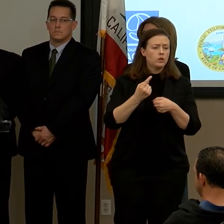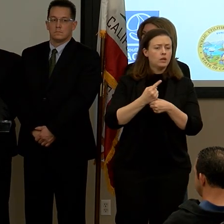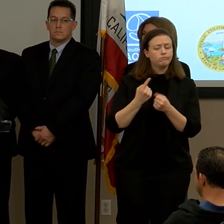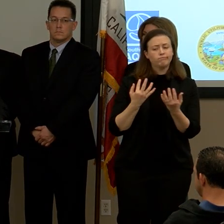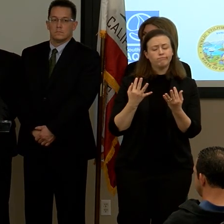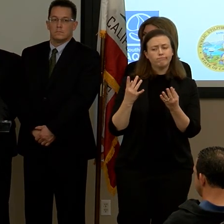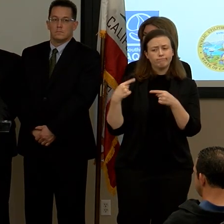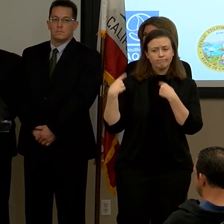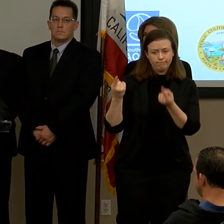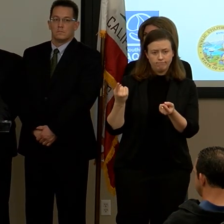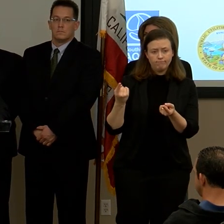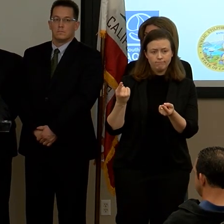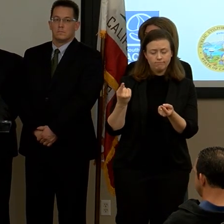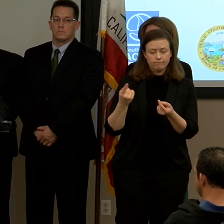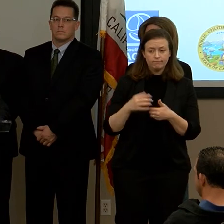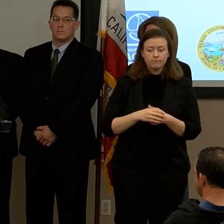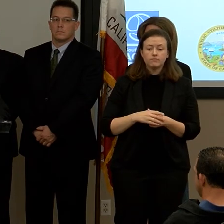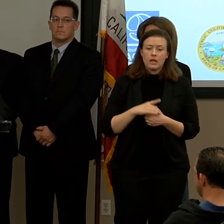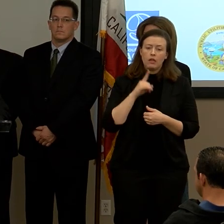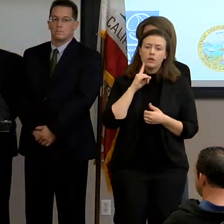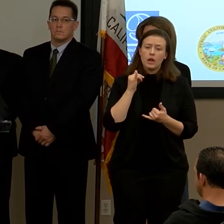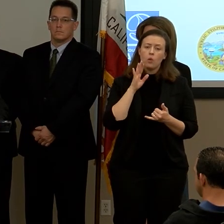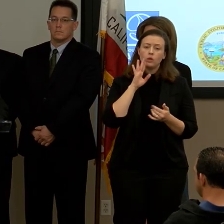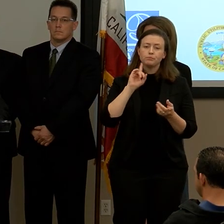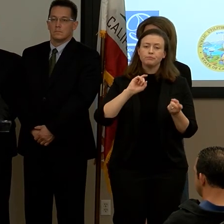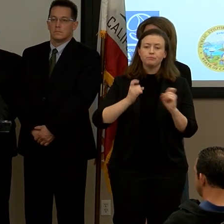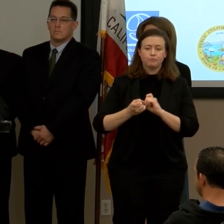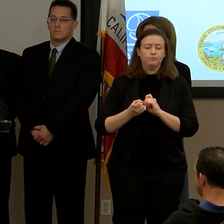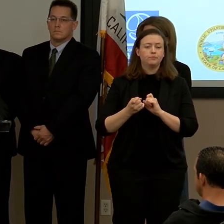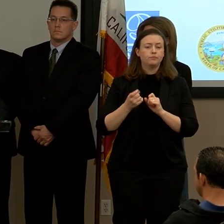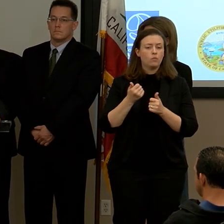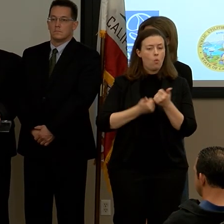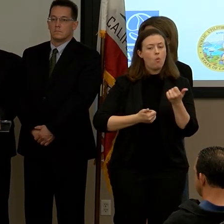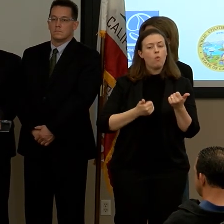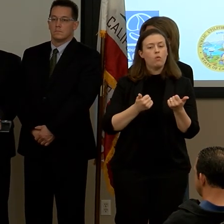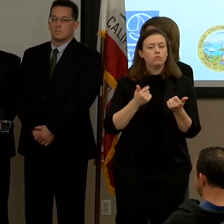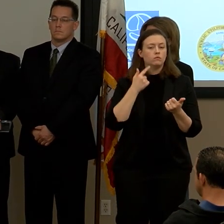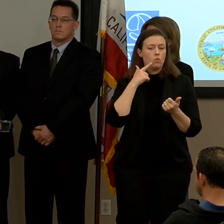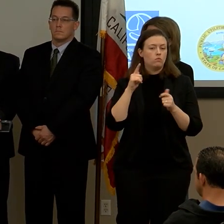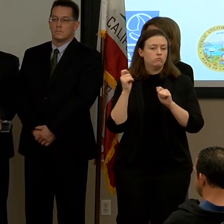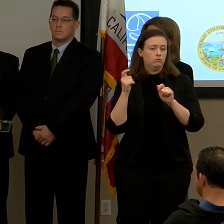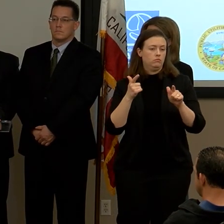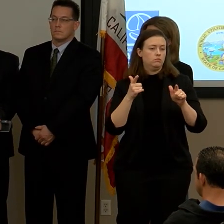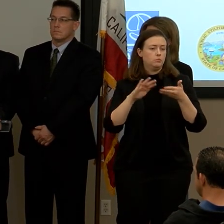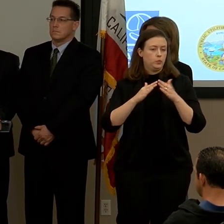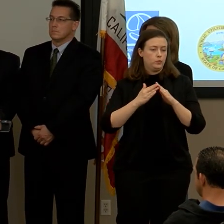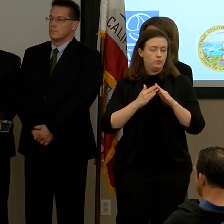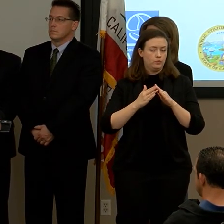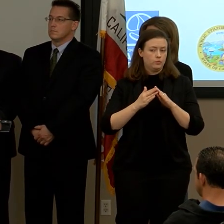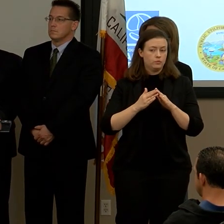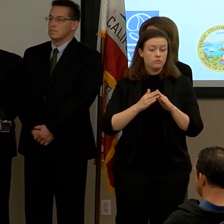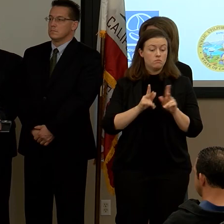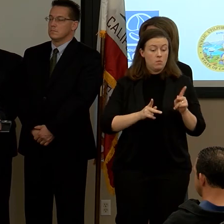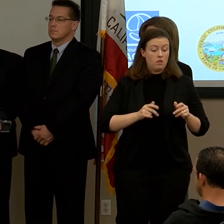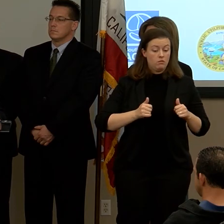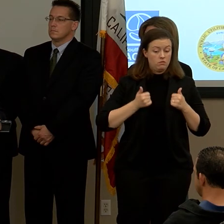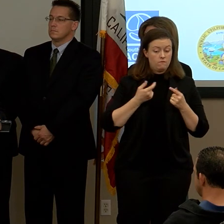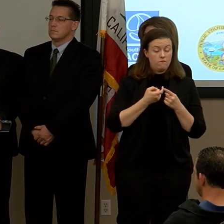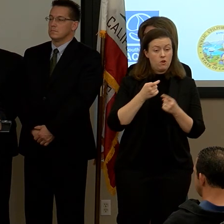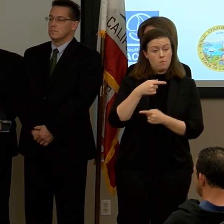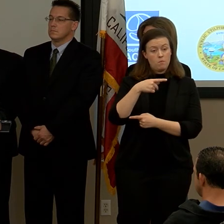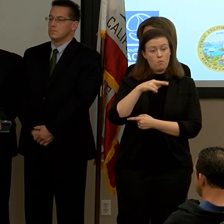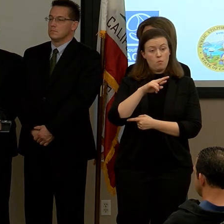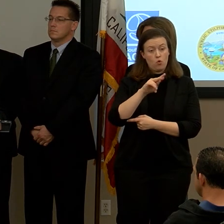for. And it's, I think it's a turning point for all of us and for the community. And to the residents of Porter Ranch and the